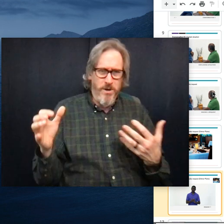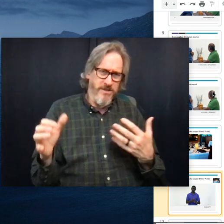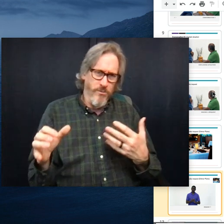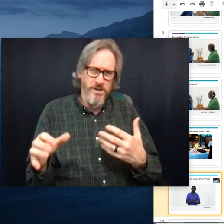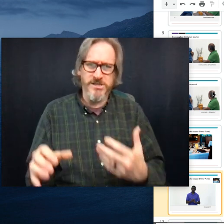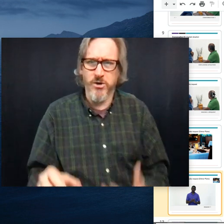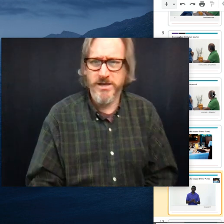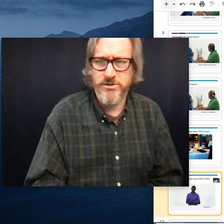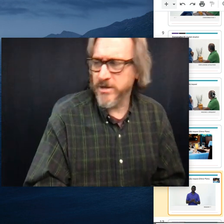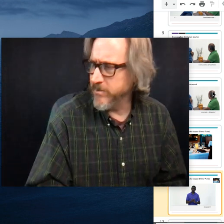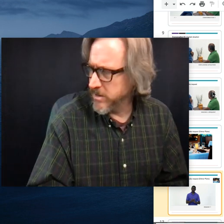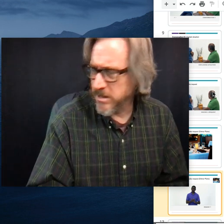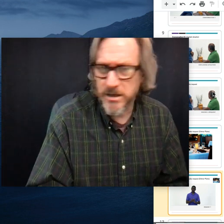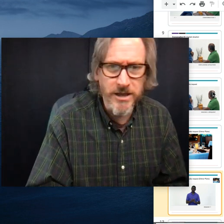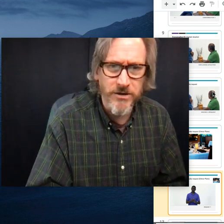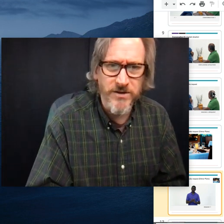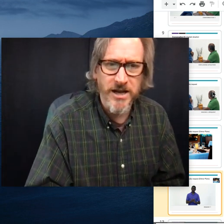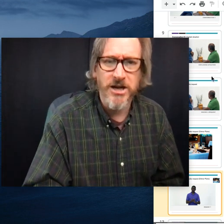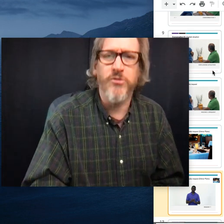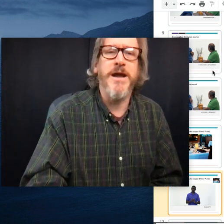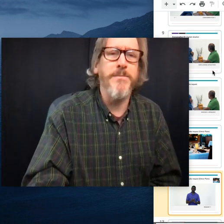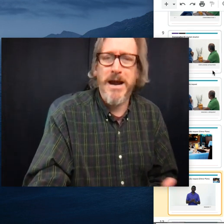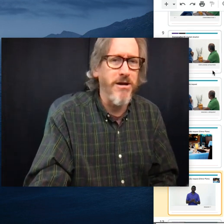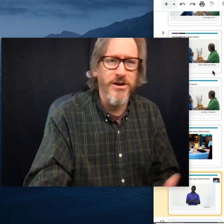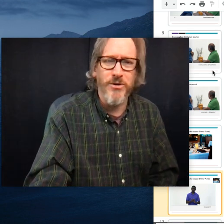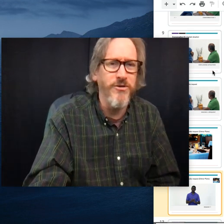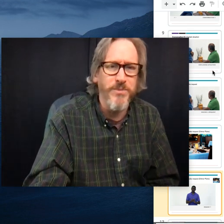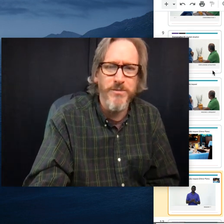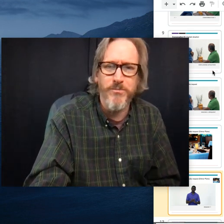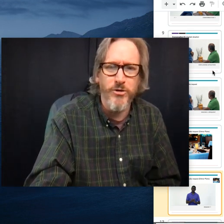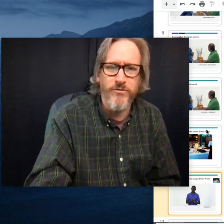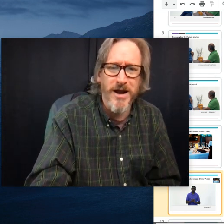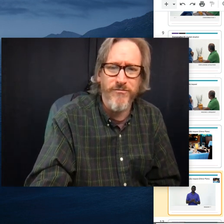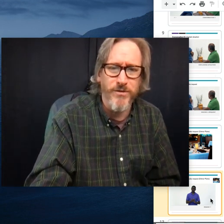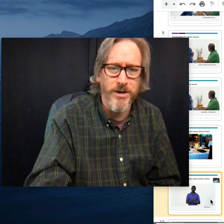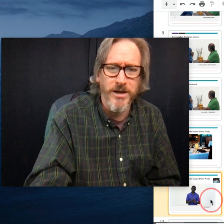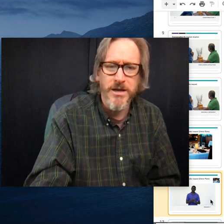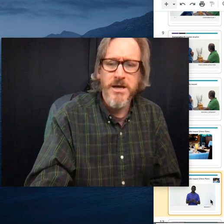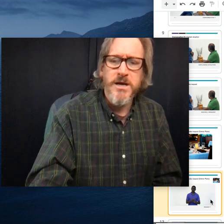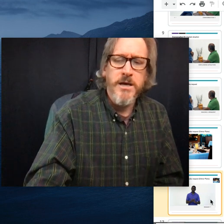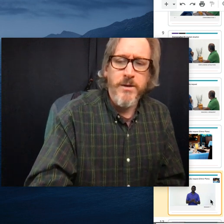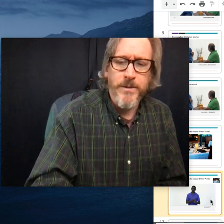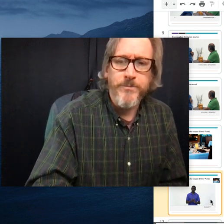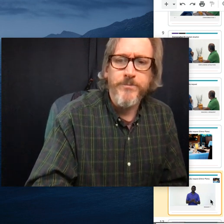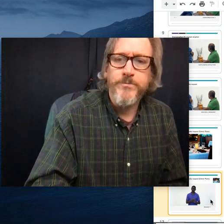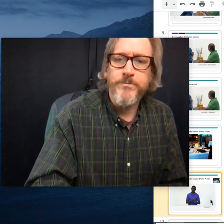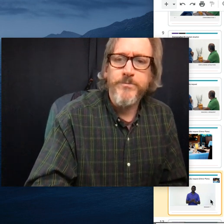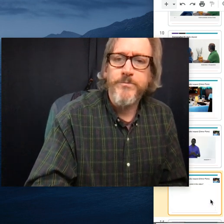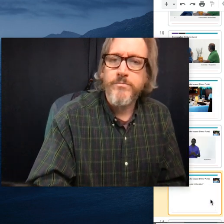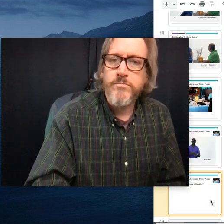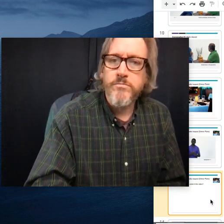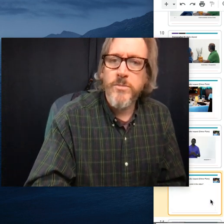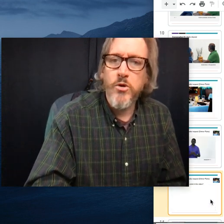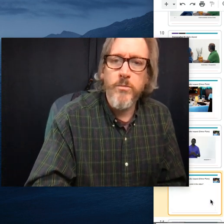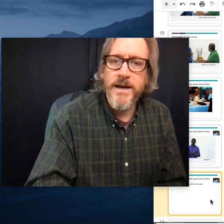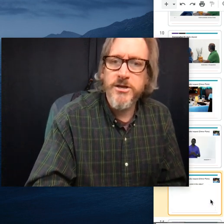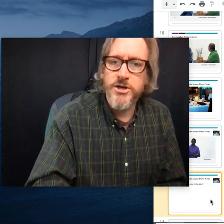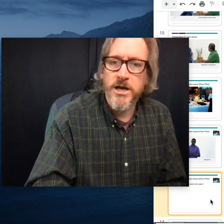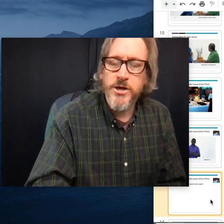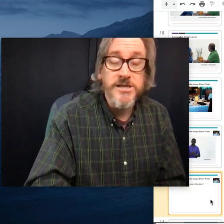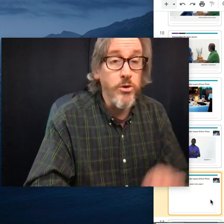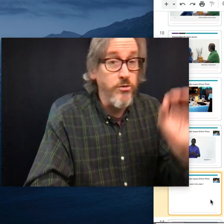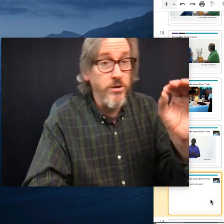know why they went so extreme. They could have done like a gray background and it would have been good for everybody. Anyway. Who am I